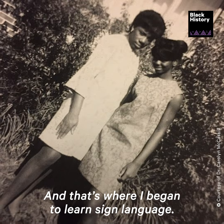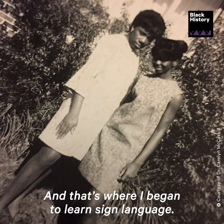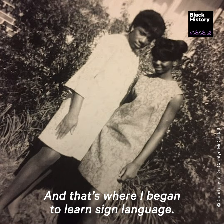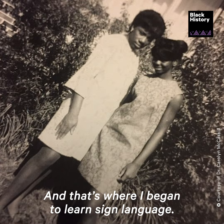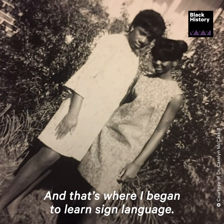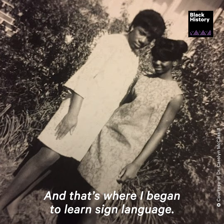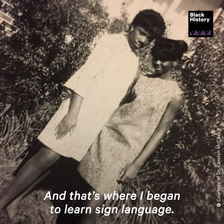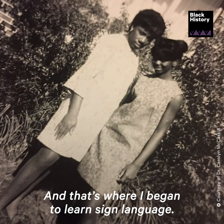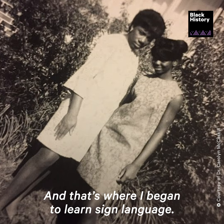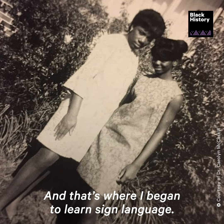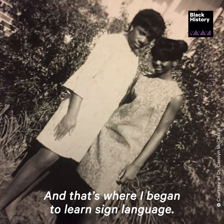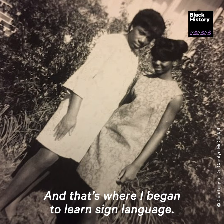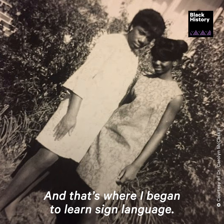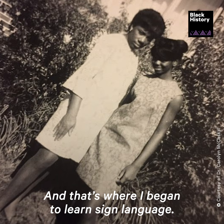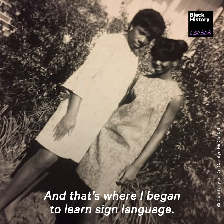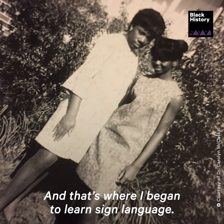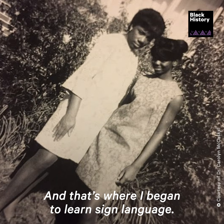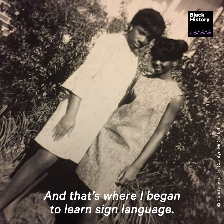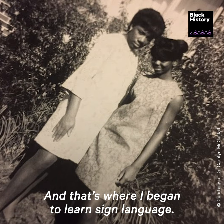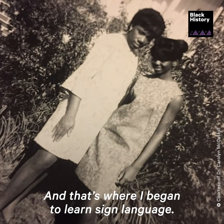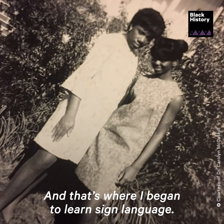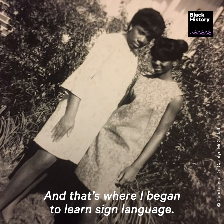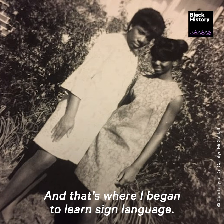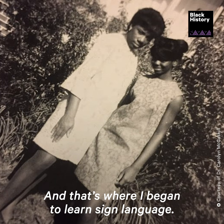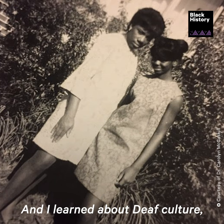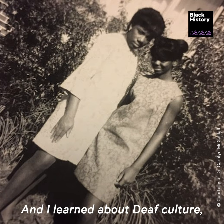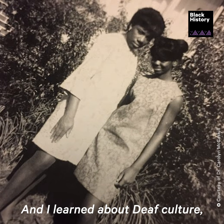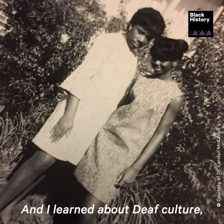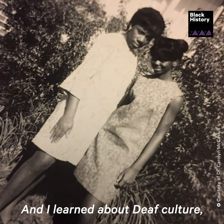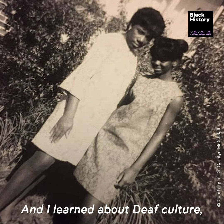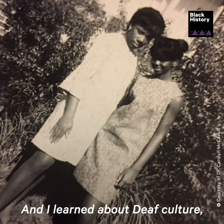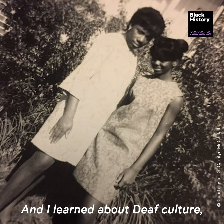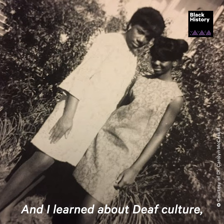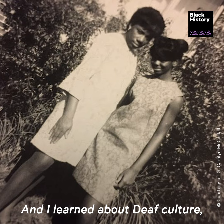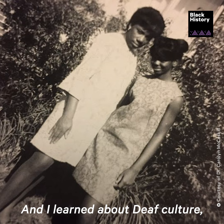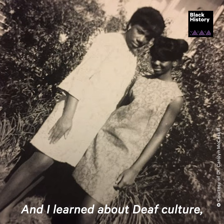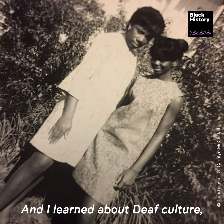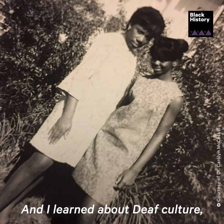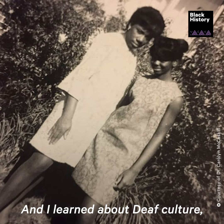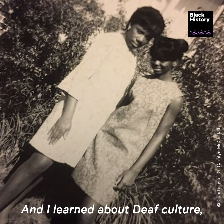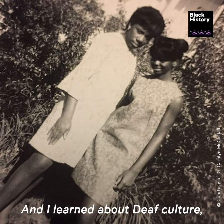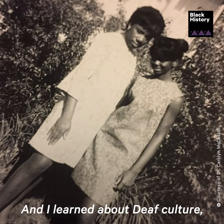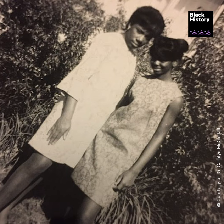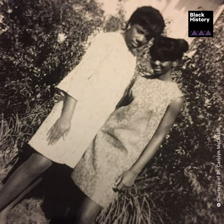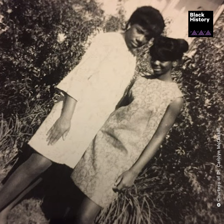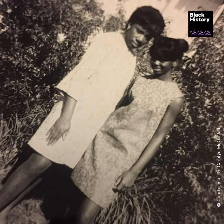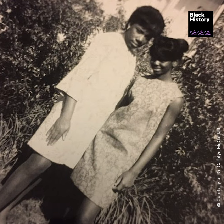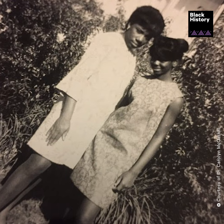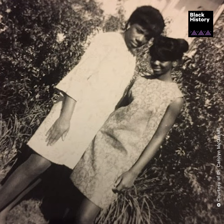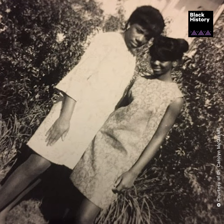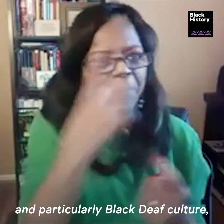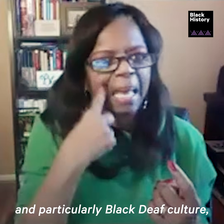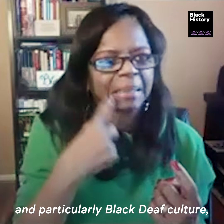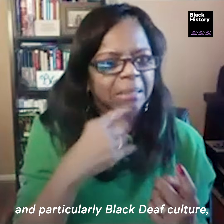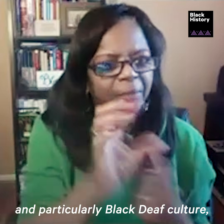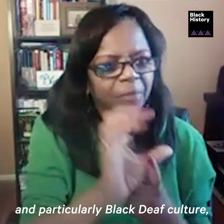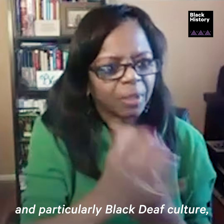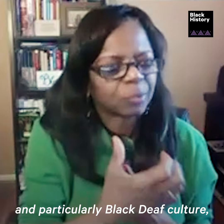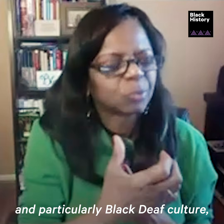And that's where I began to learn sign language. And I learned about deaf culture, and particularly Black